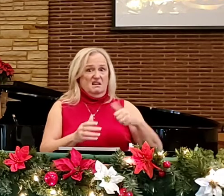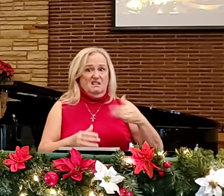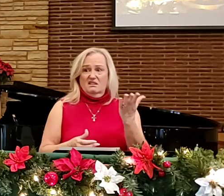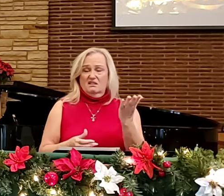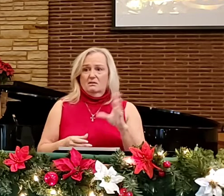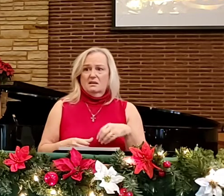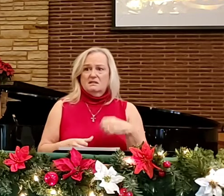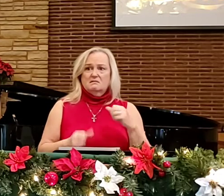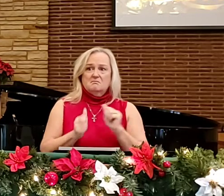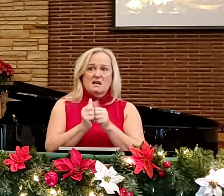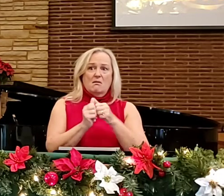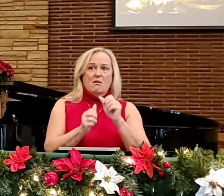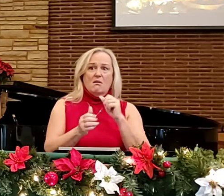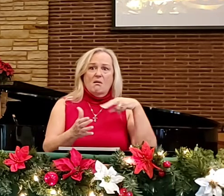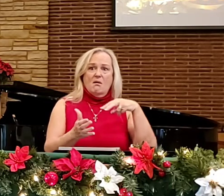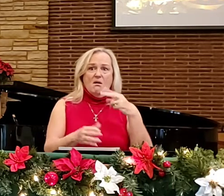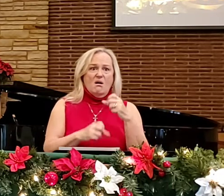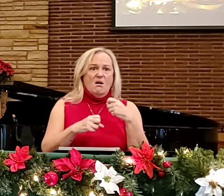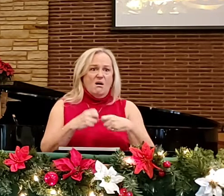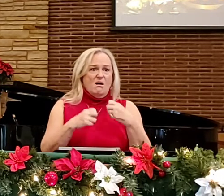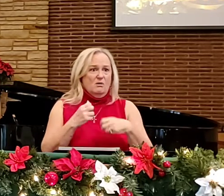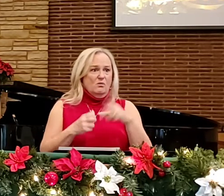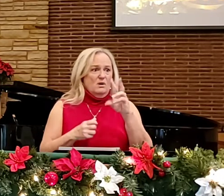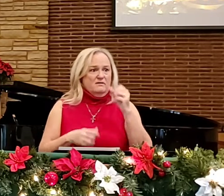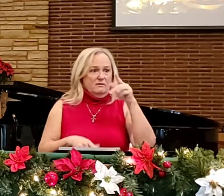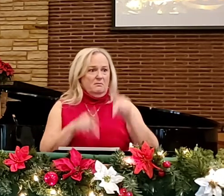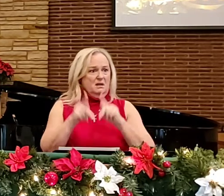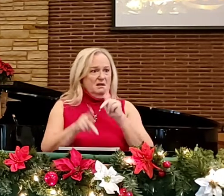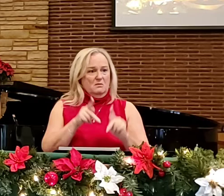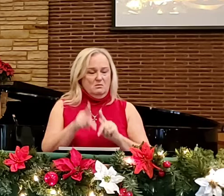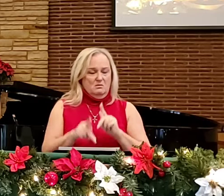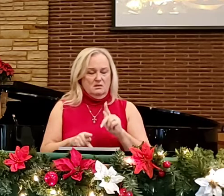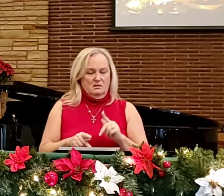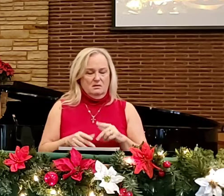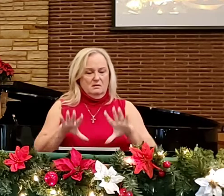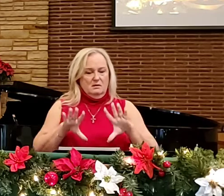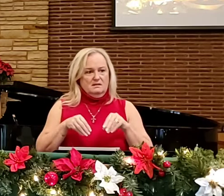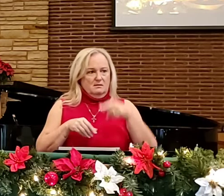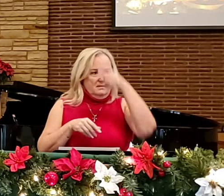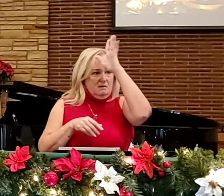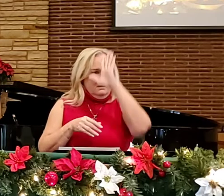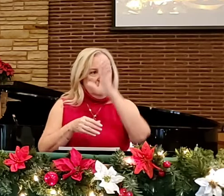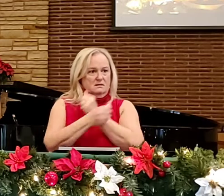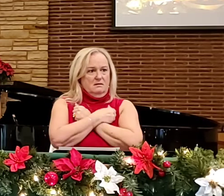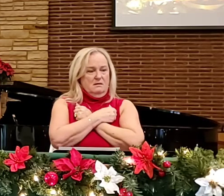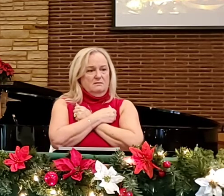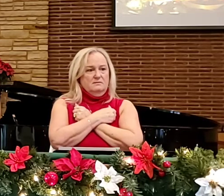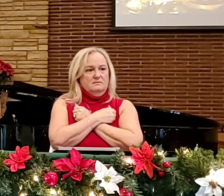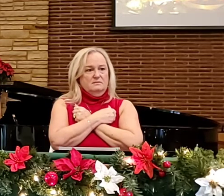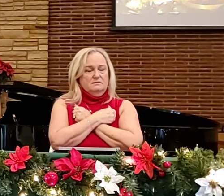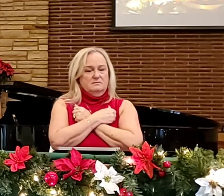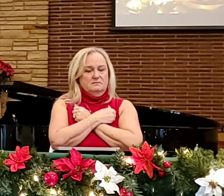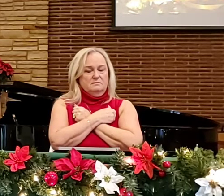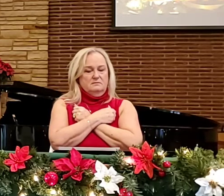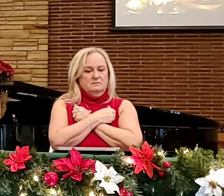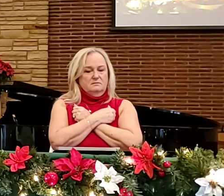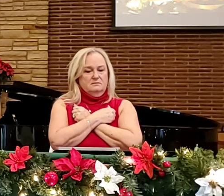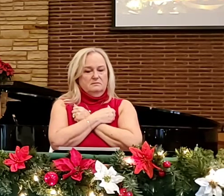That's how hard it was for people to accept God's love.